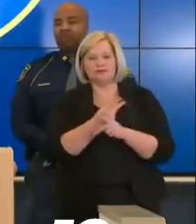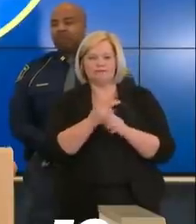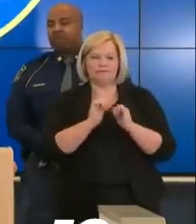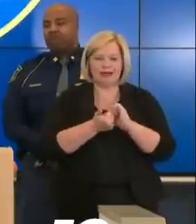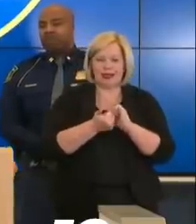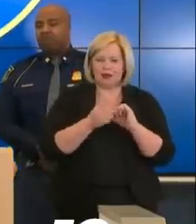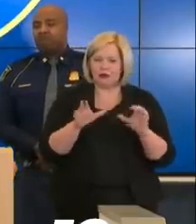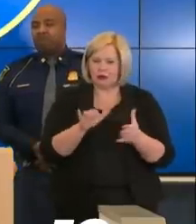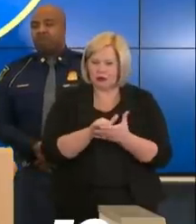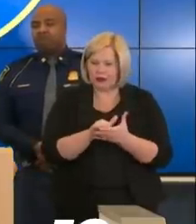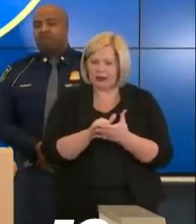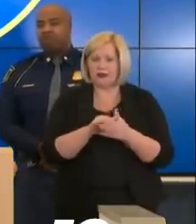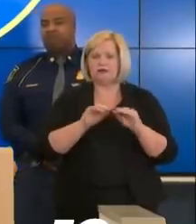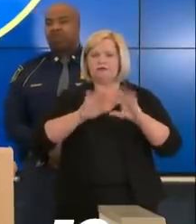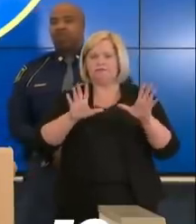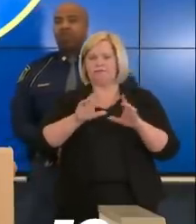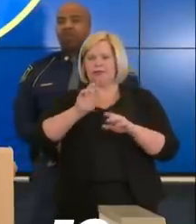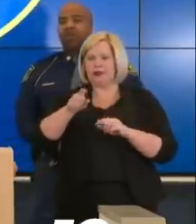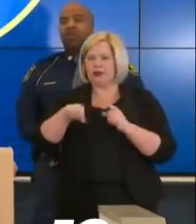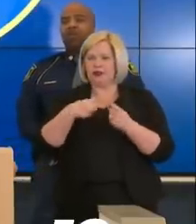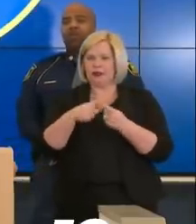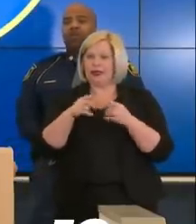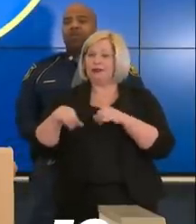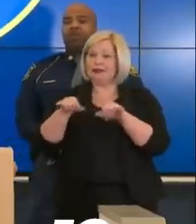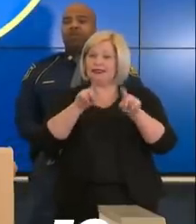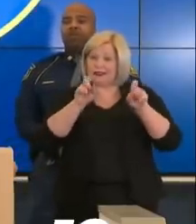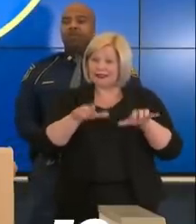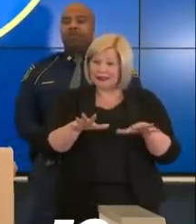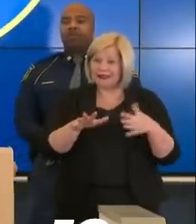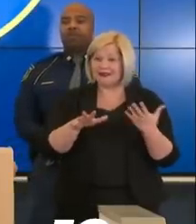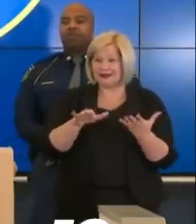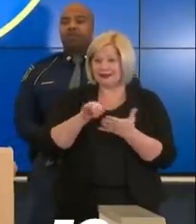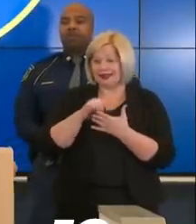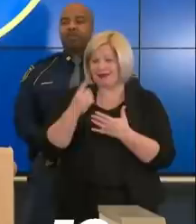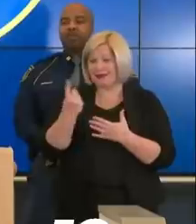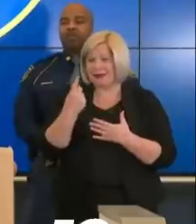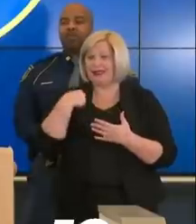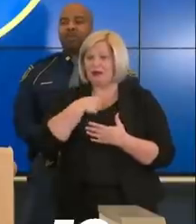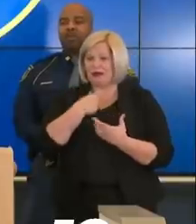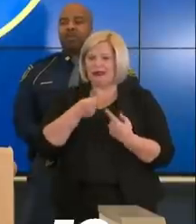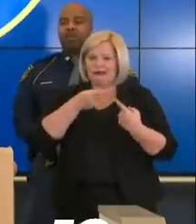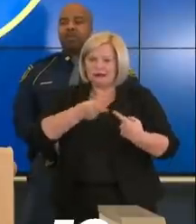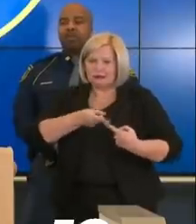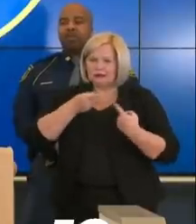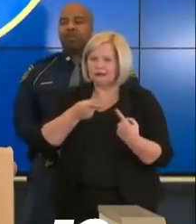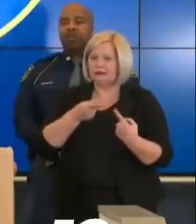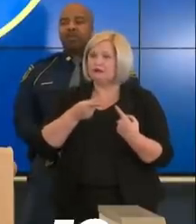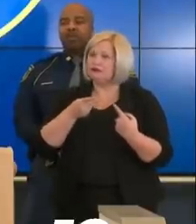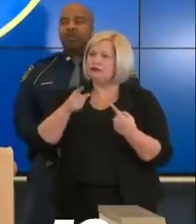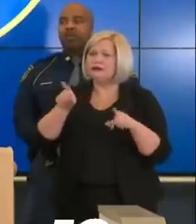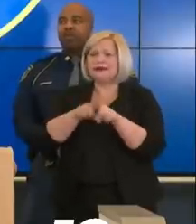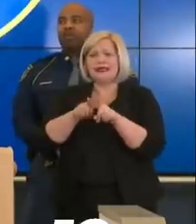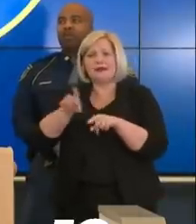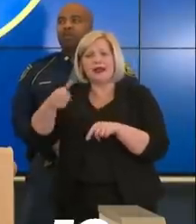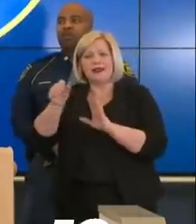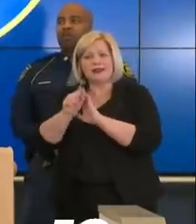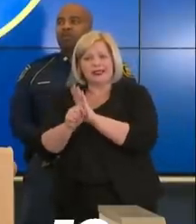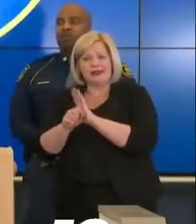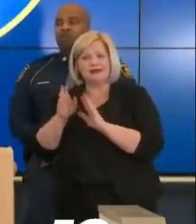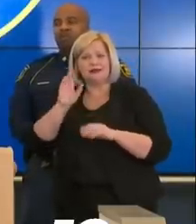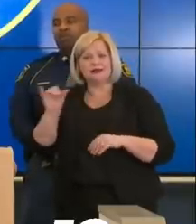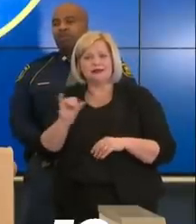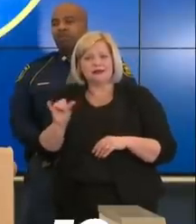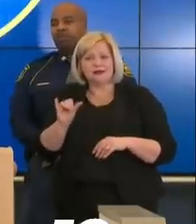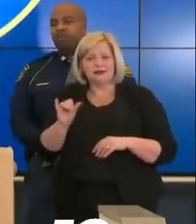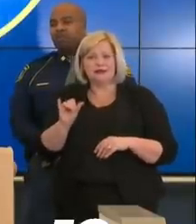those. Clearly, the question around standardized testing is one that we will grapple with, as will many states, frankly. What